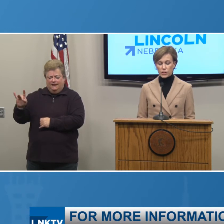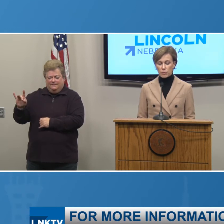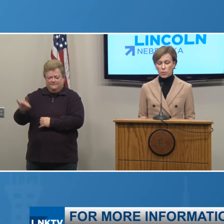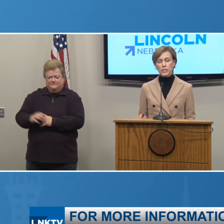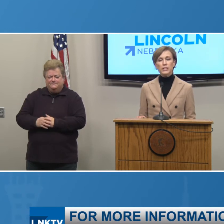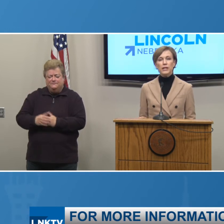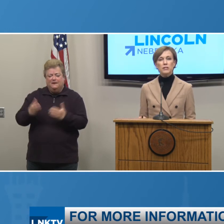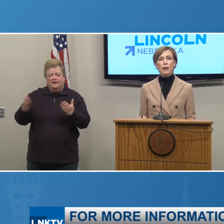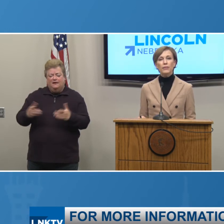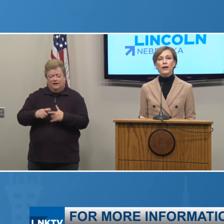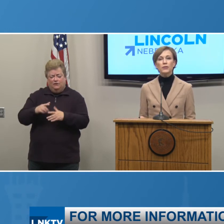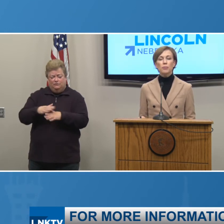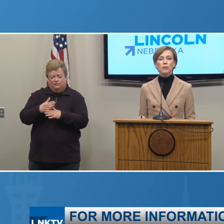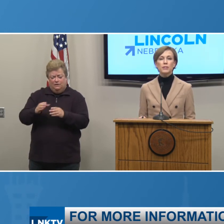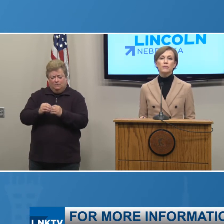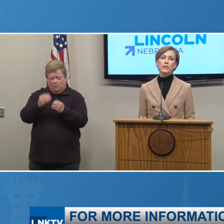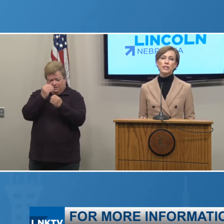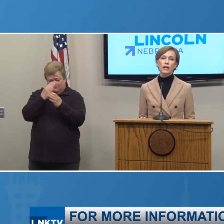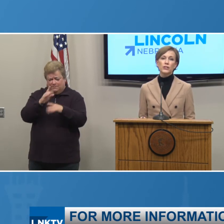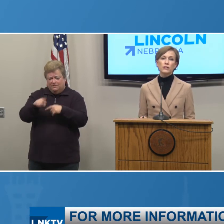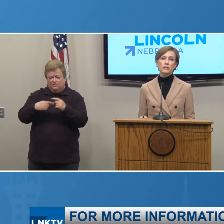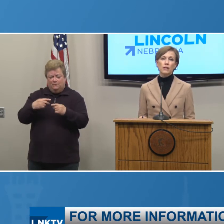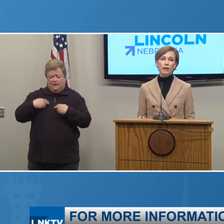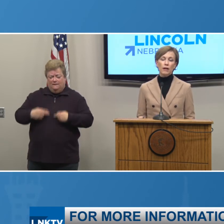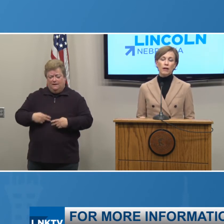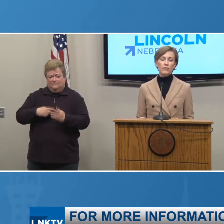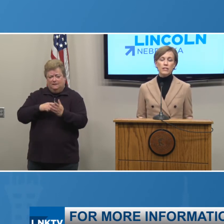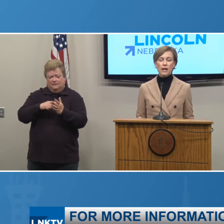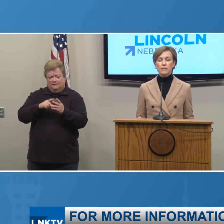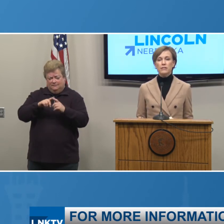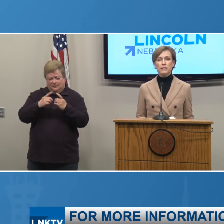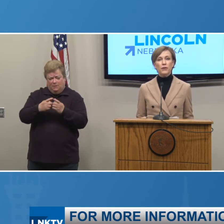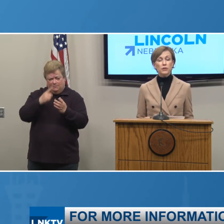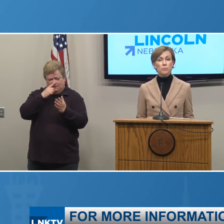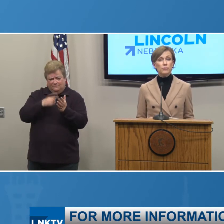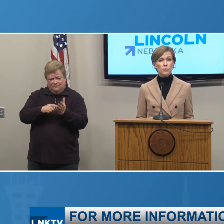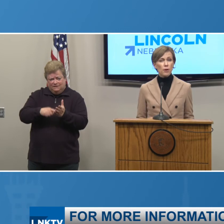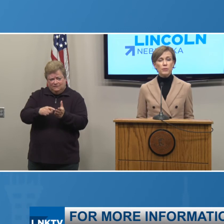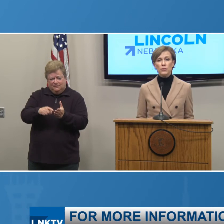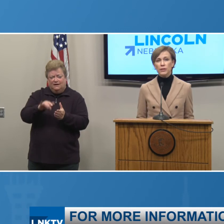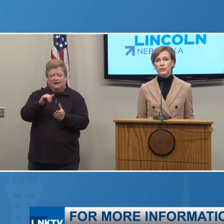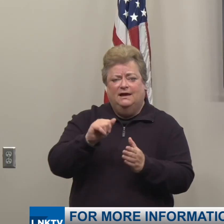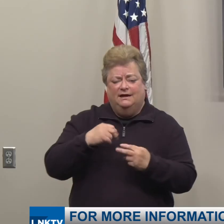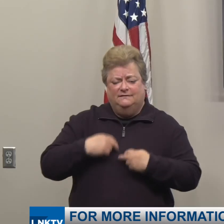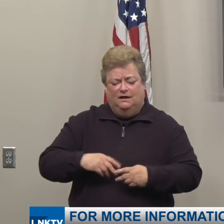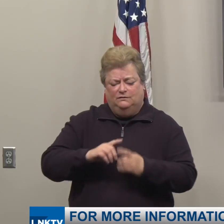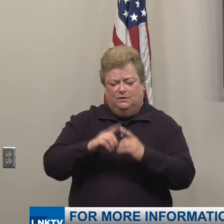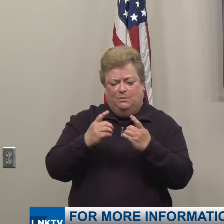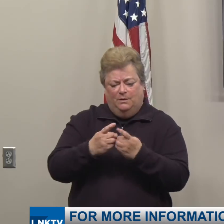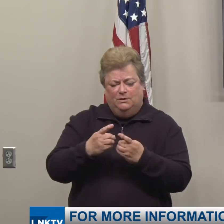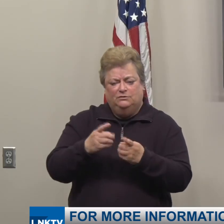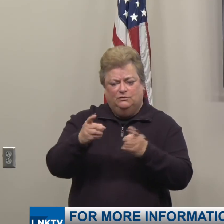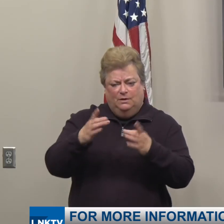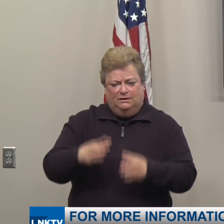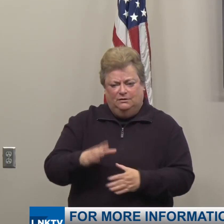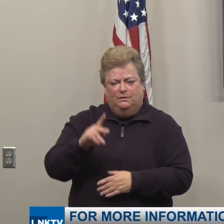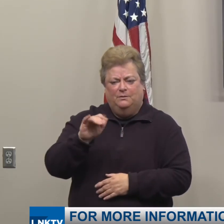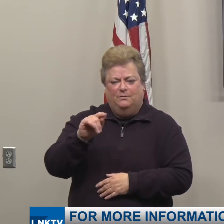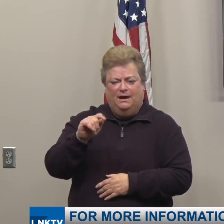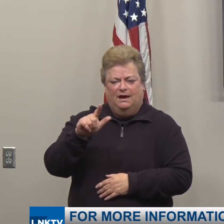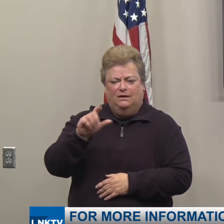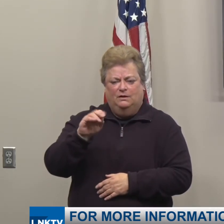Here to share more details about the Health Department's investigations of these cases is Health Department Director Pat Lopez.